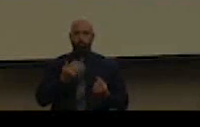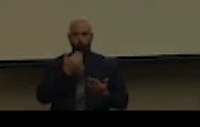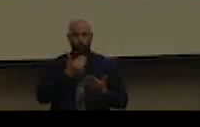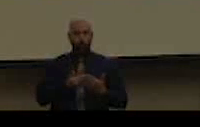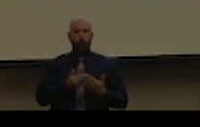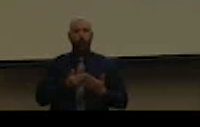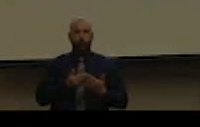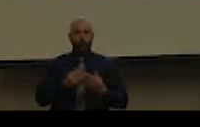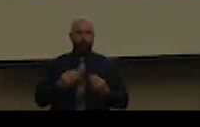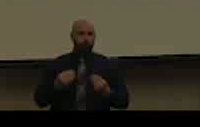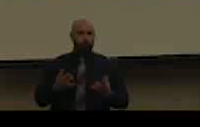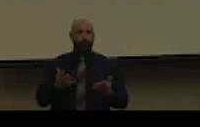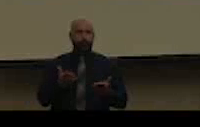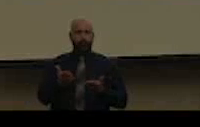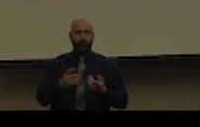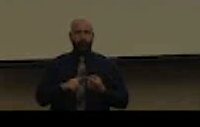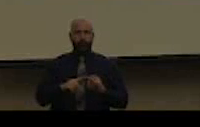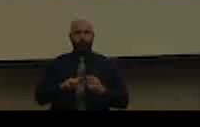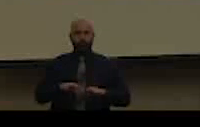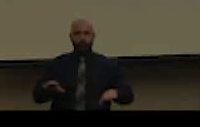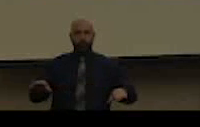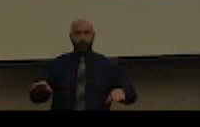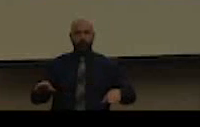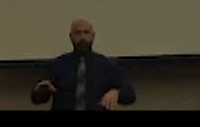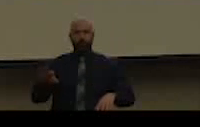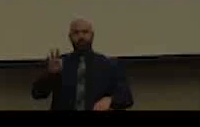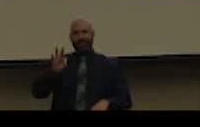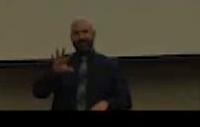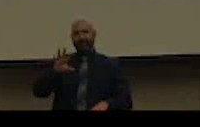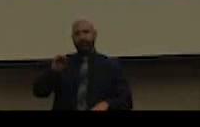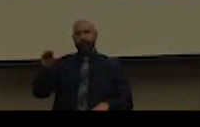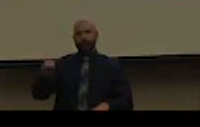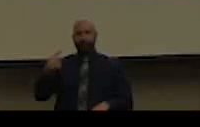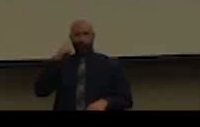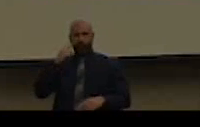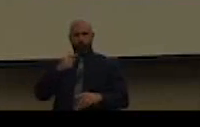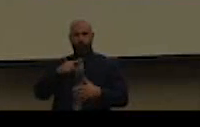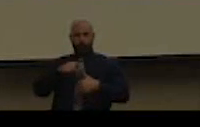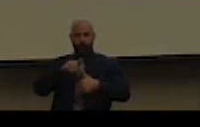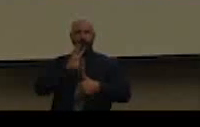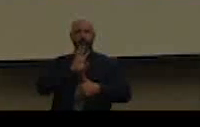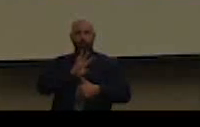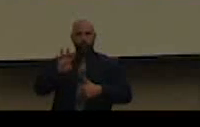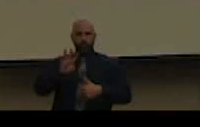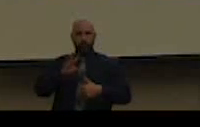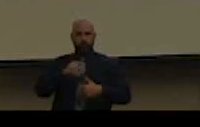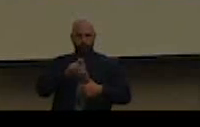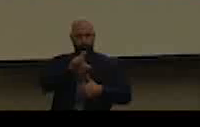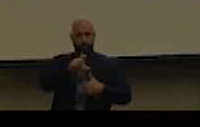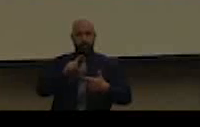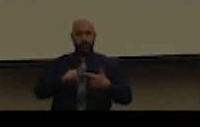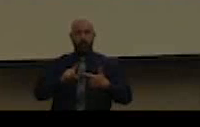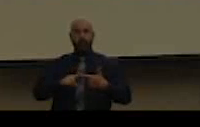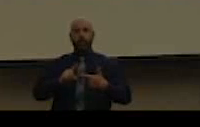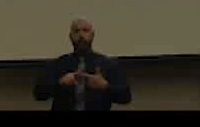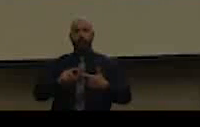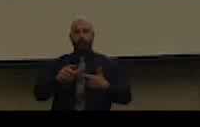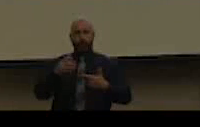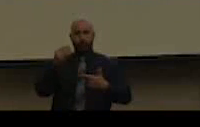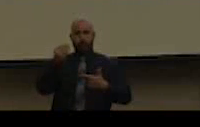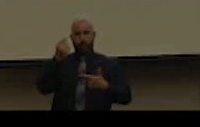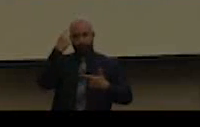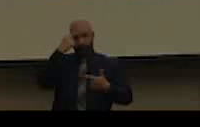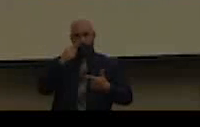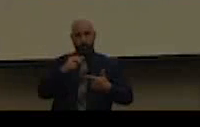served. There was funding there, there was funding for birth to three, and there was funding for child care rates. I'll talk about each of